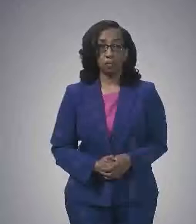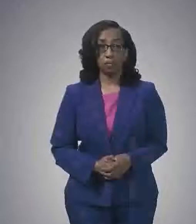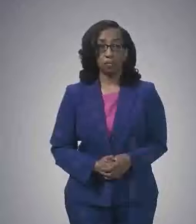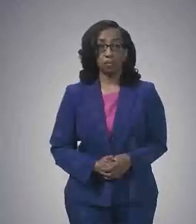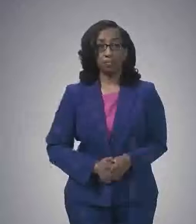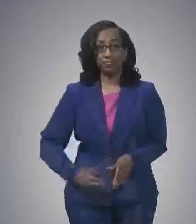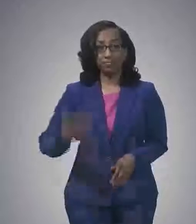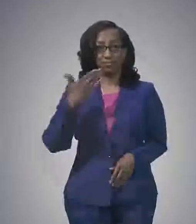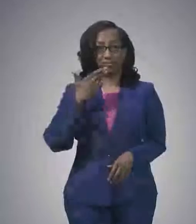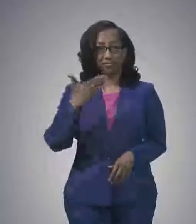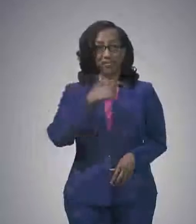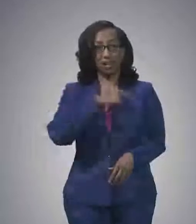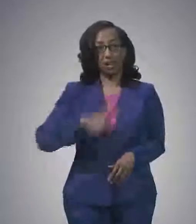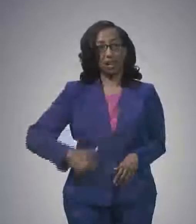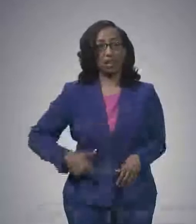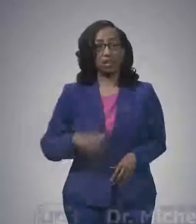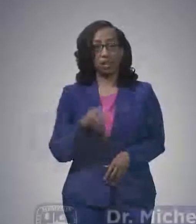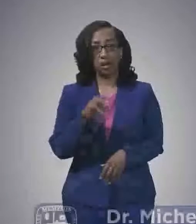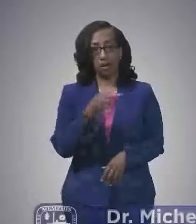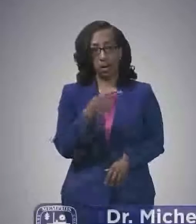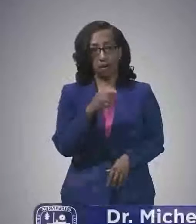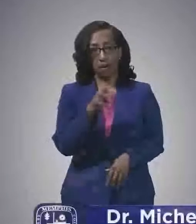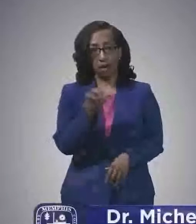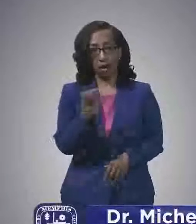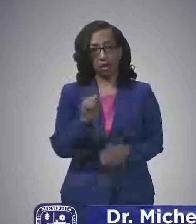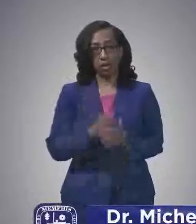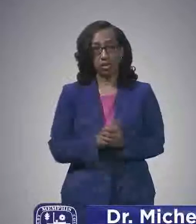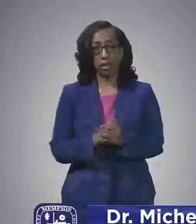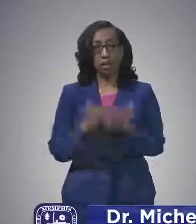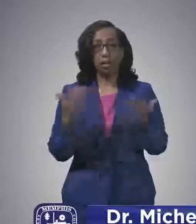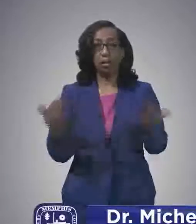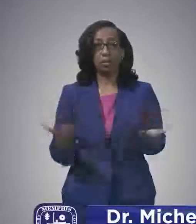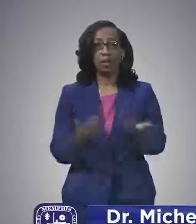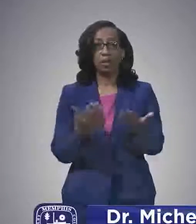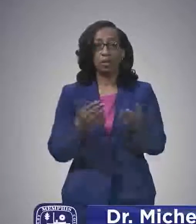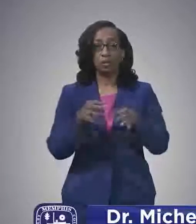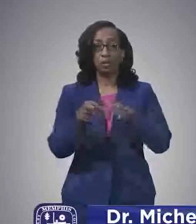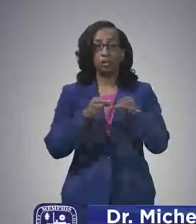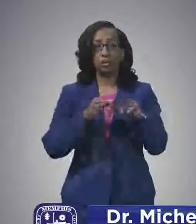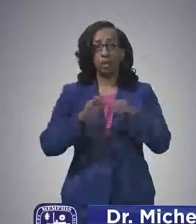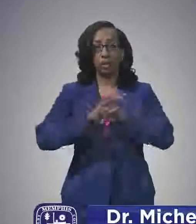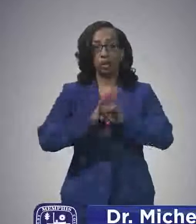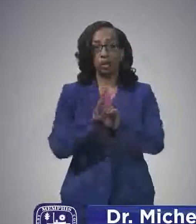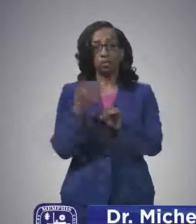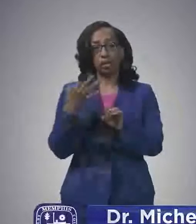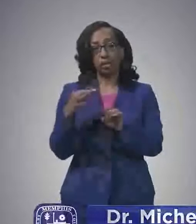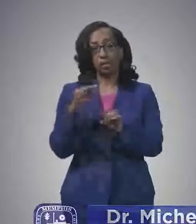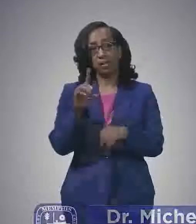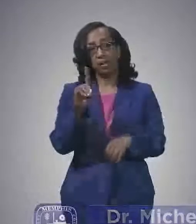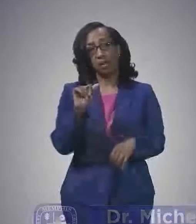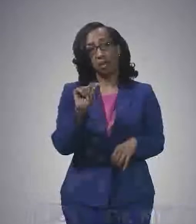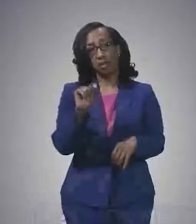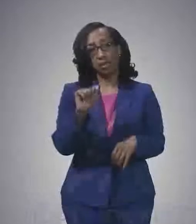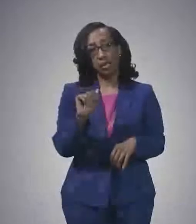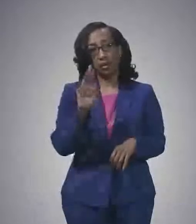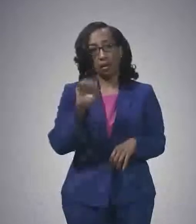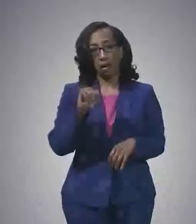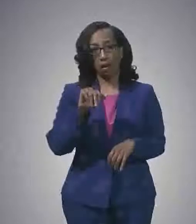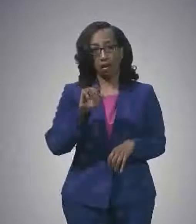Thank you, Mayor Harris. I'm here to present the COVID-19 data update for this